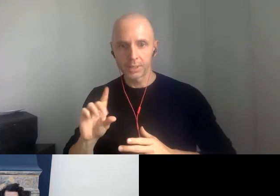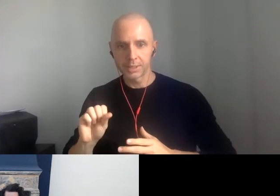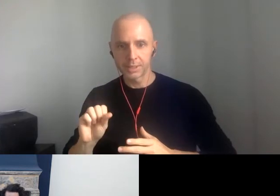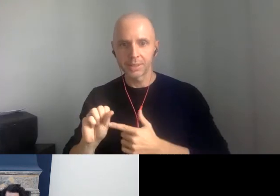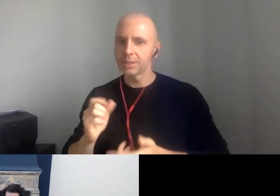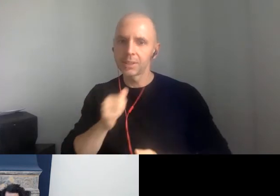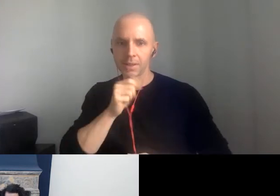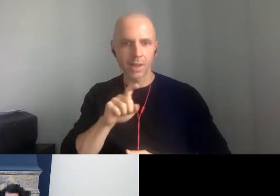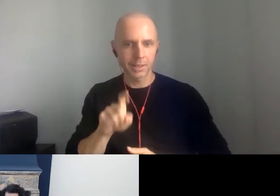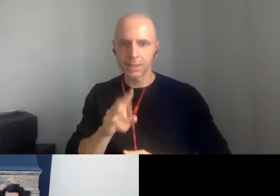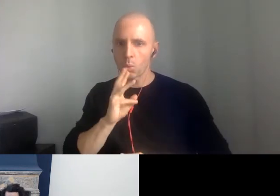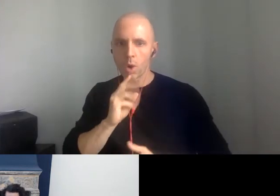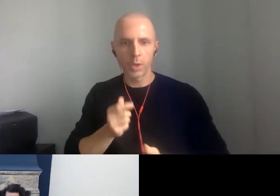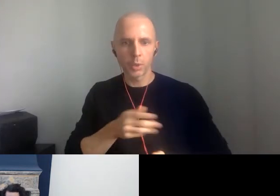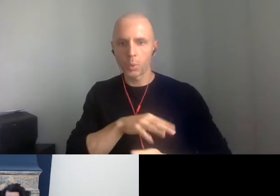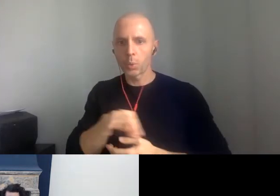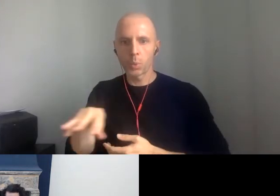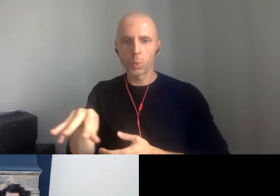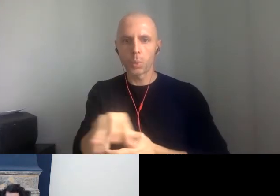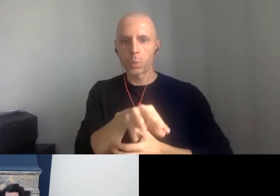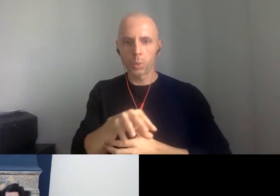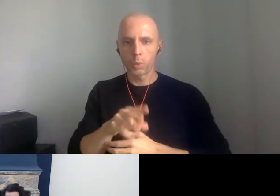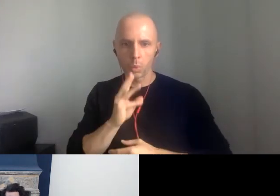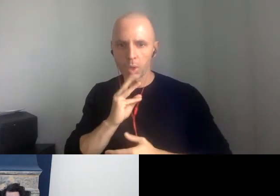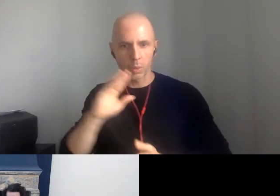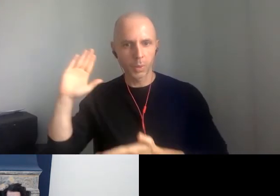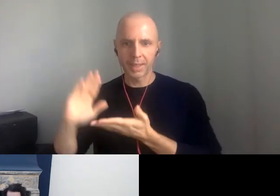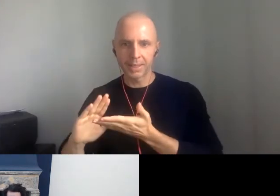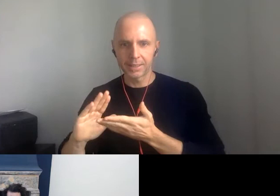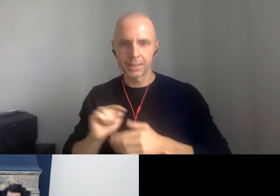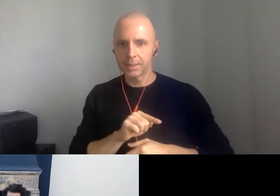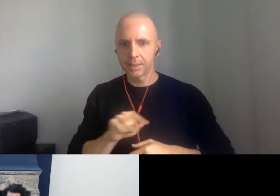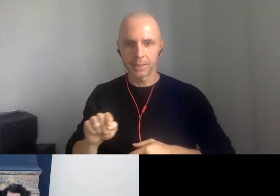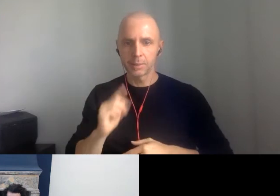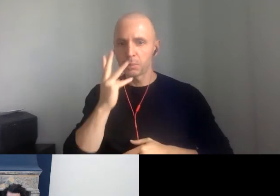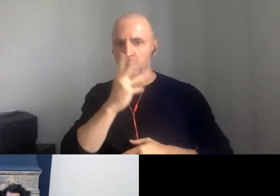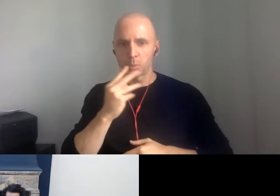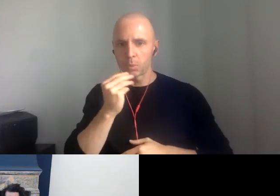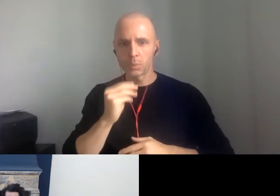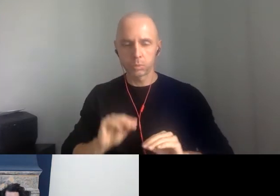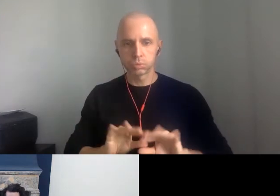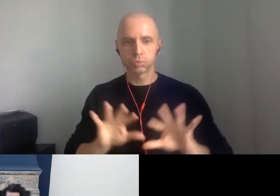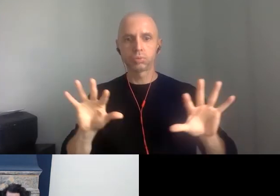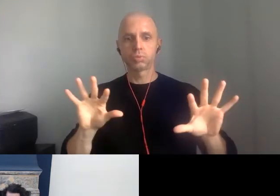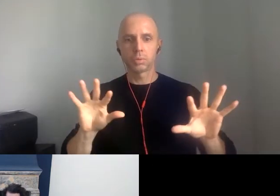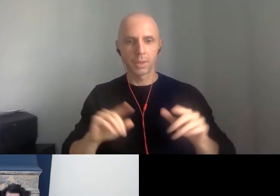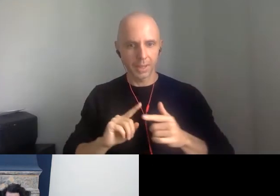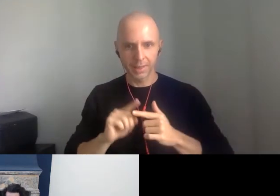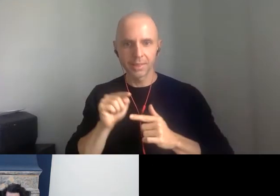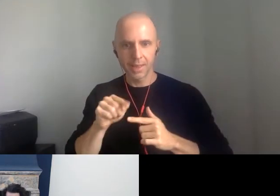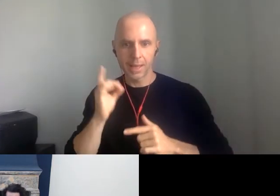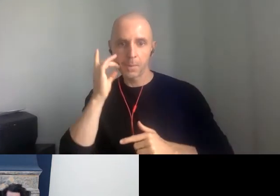display nearly all year, as well as a rich food source for pollinators. We've also